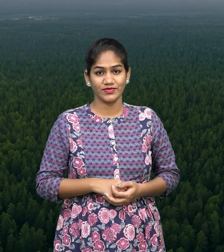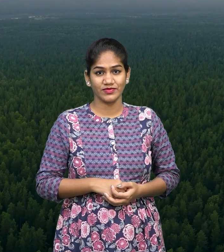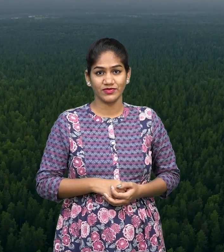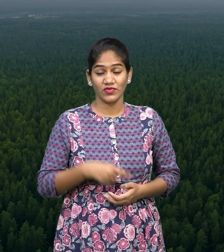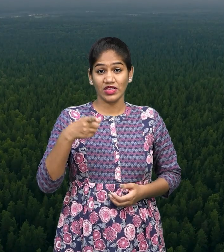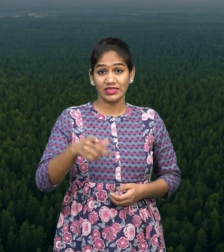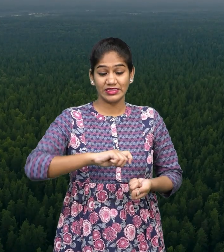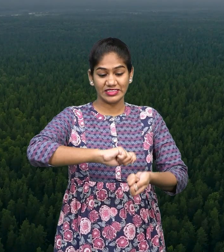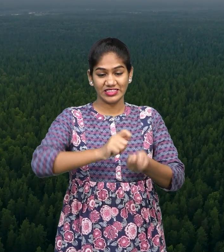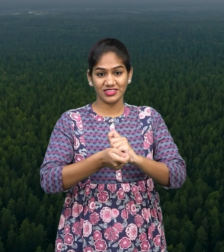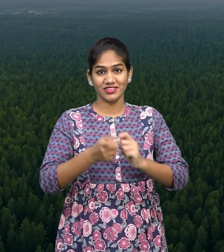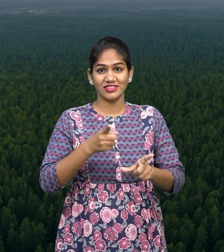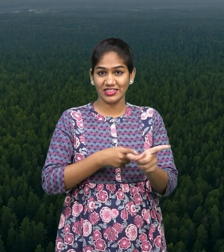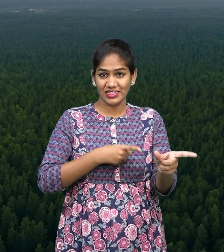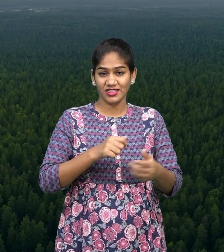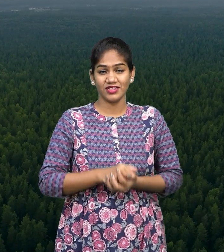The change in